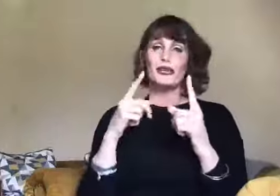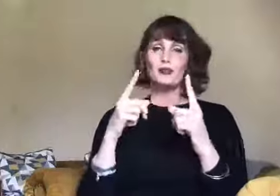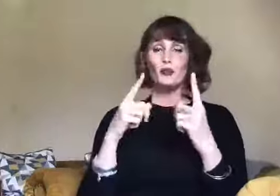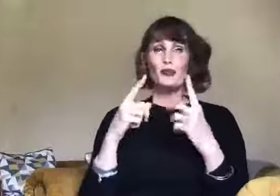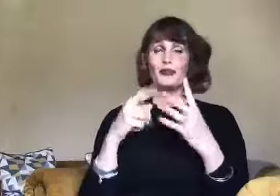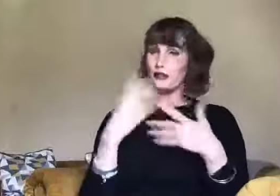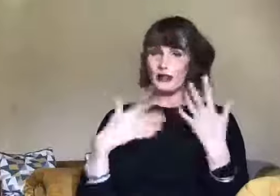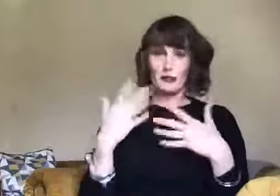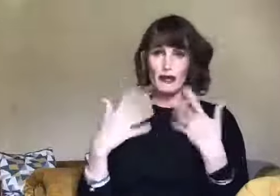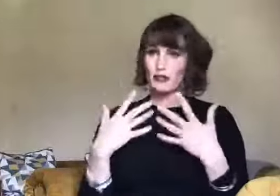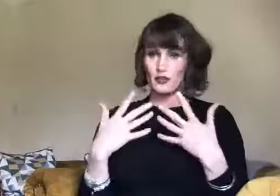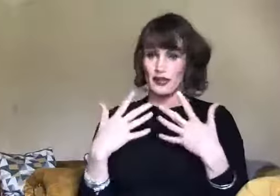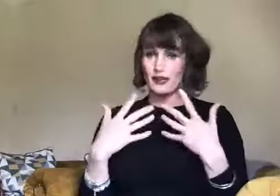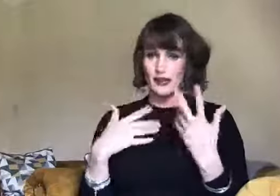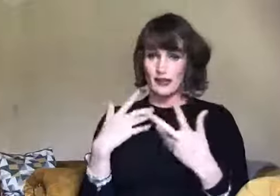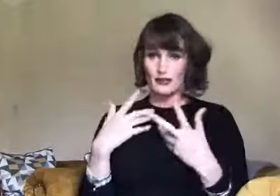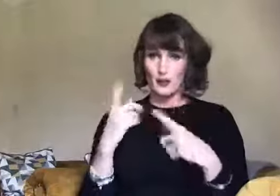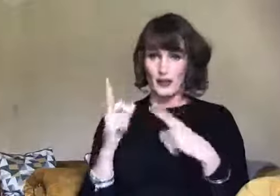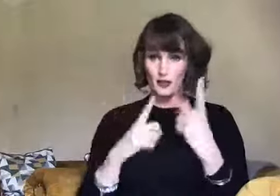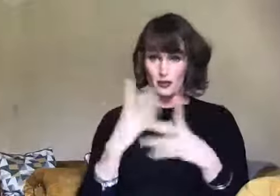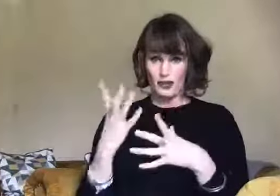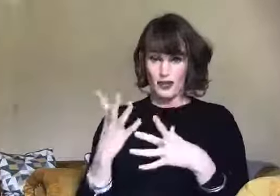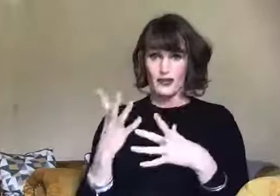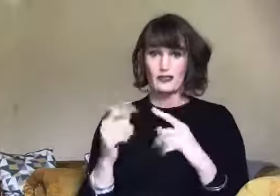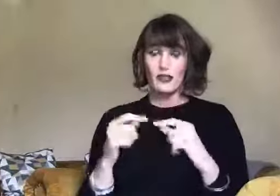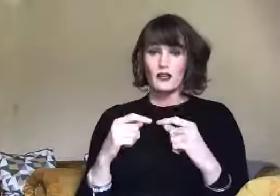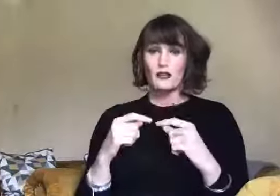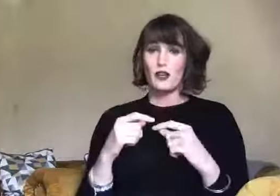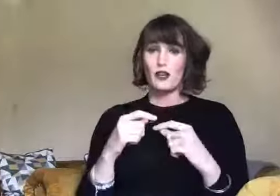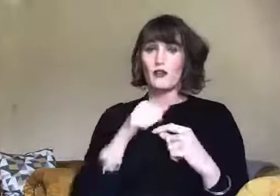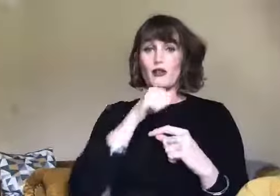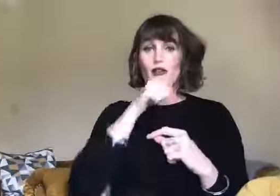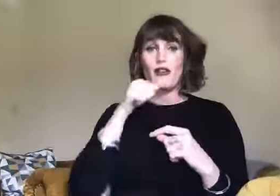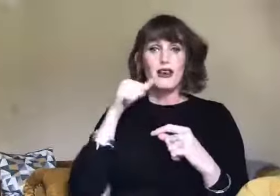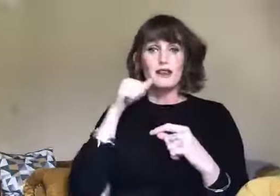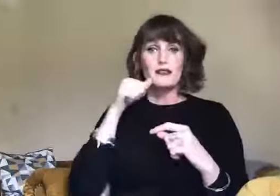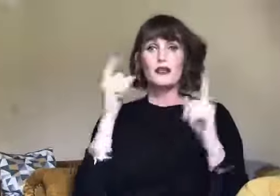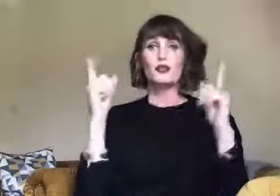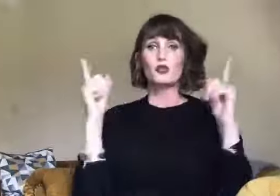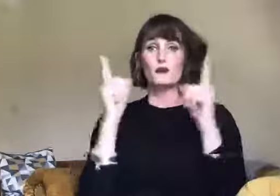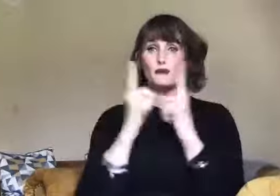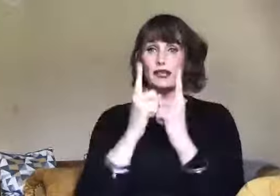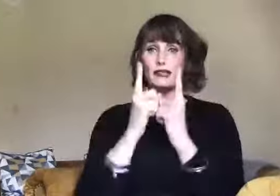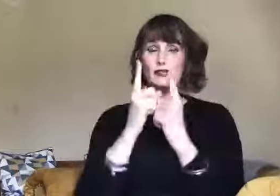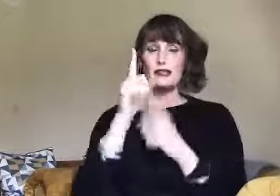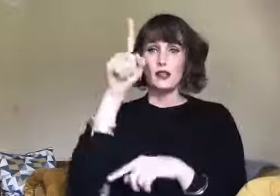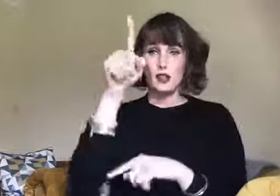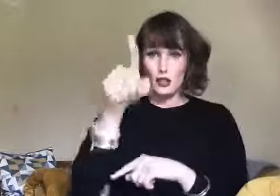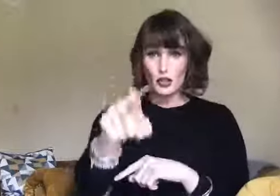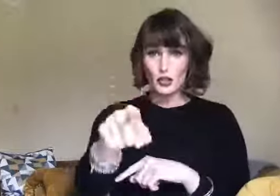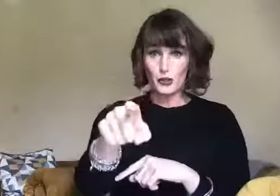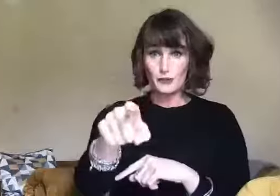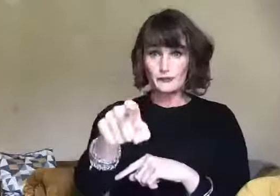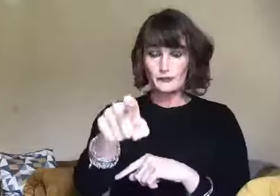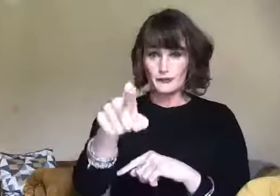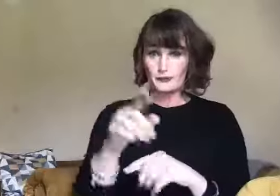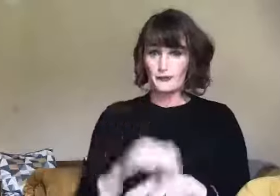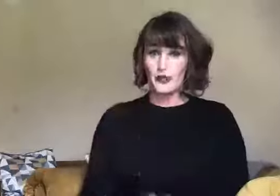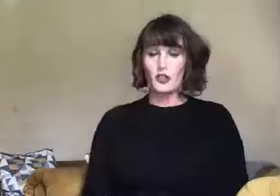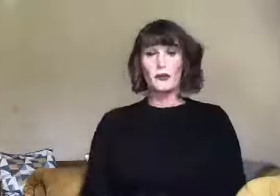it's almost self-explanatory in the way that you sign. So nice to meet you. So can we